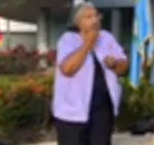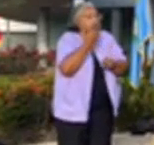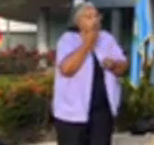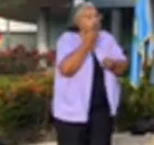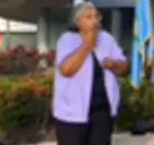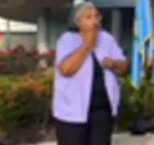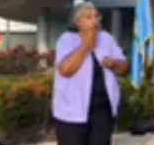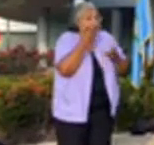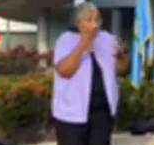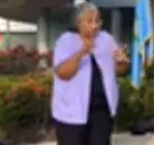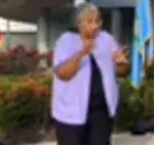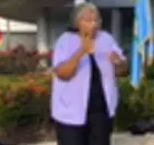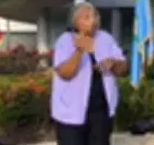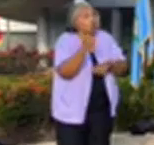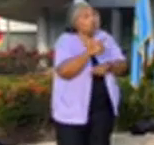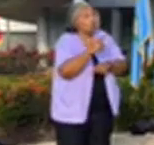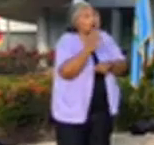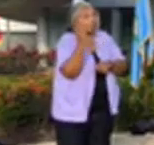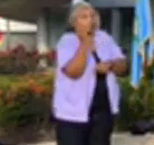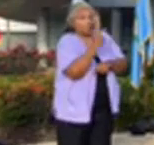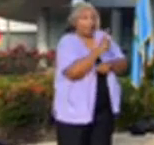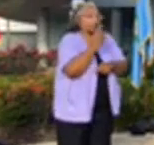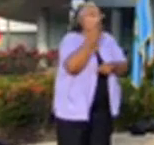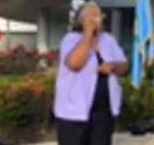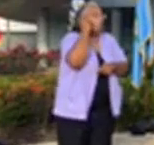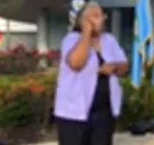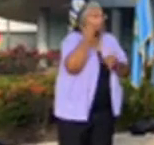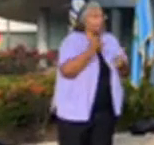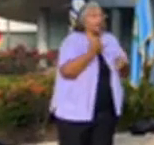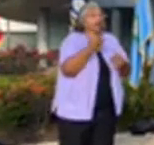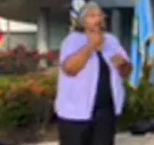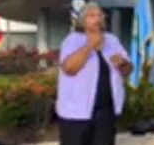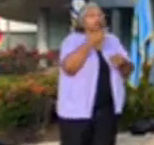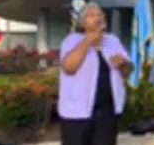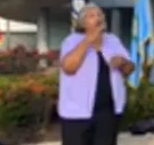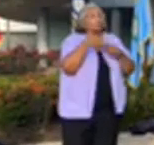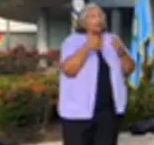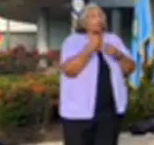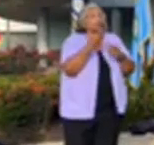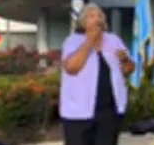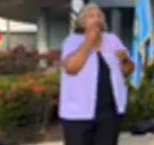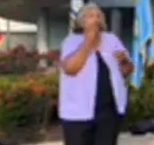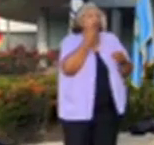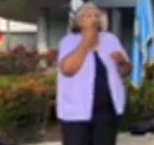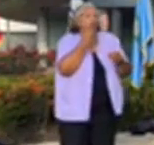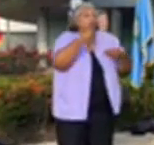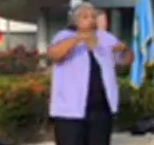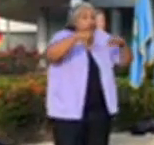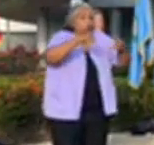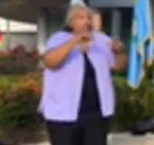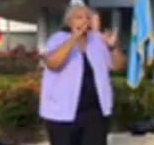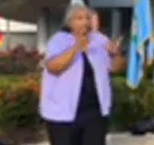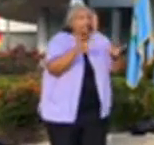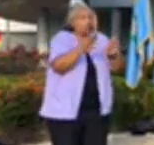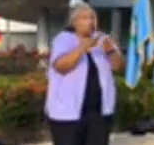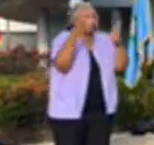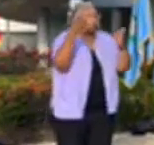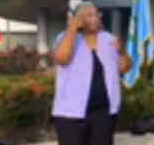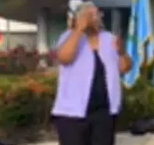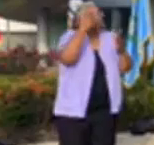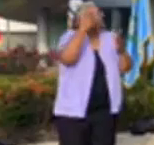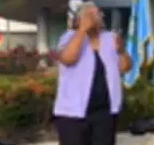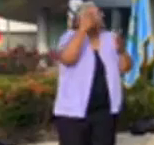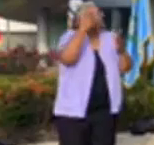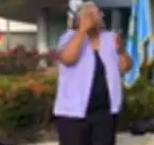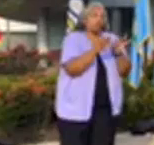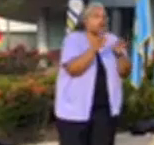you need to stay home. Now, speaking of groceries, these grocery stores are going to remain open. These are essential businesses.